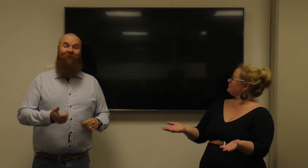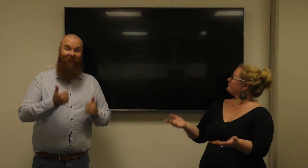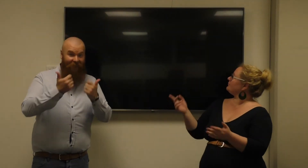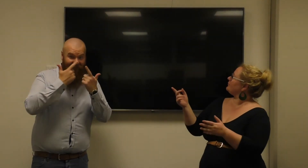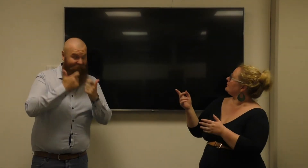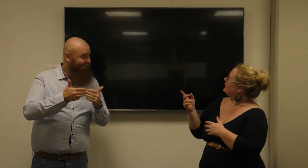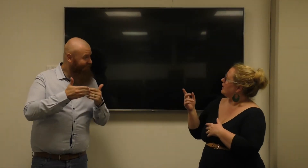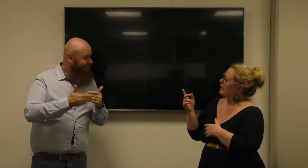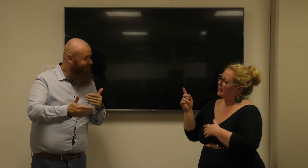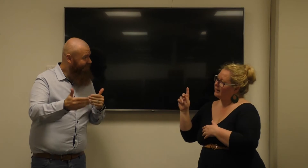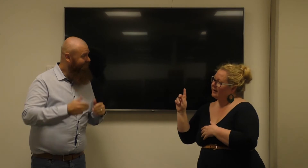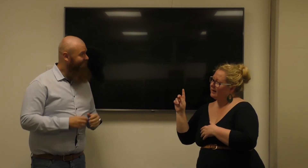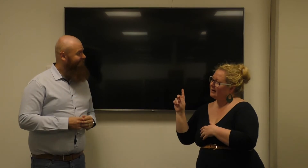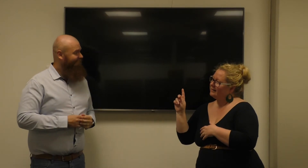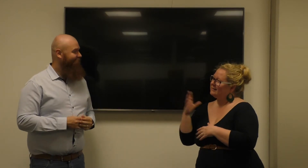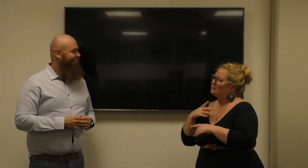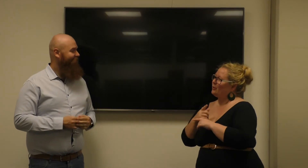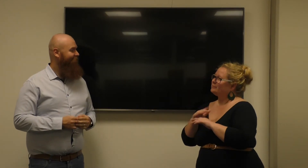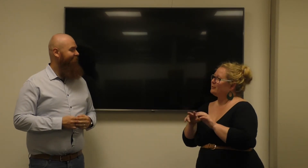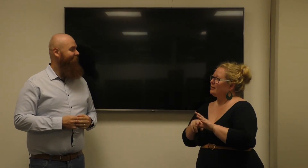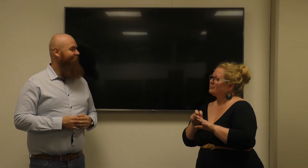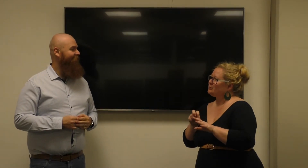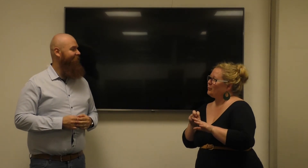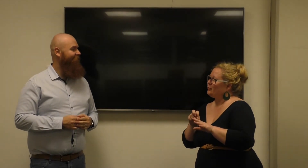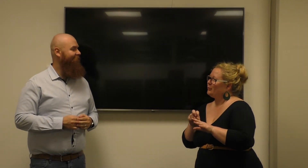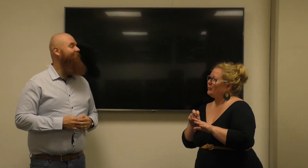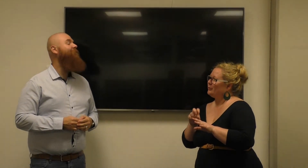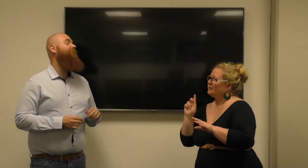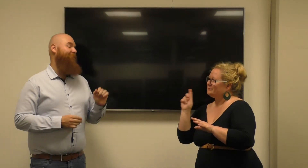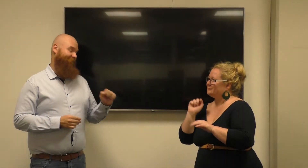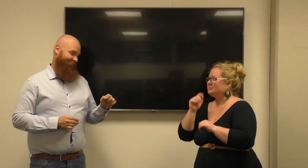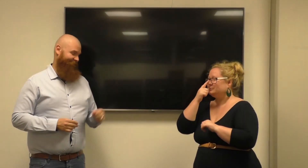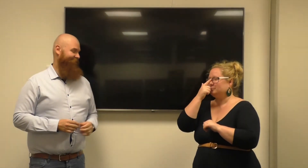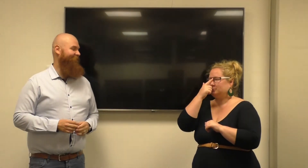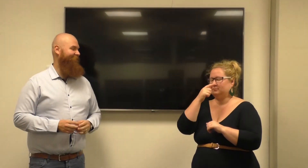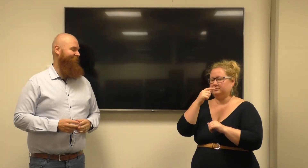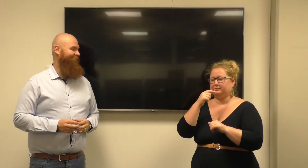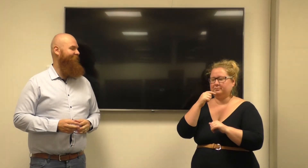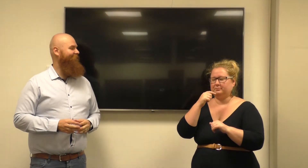Okay. Good luck. From here, wait a minute. I just want to talk about something.